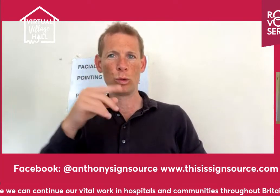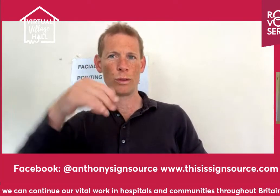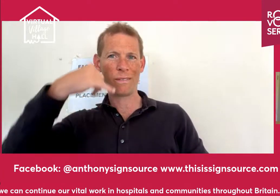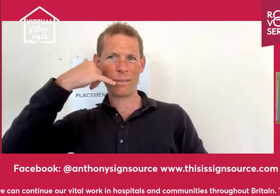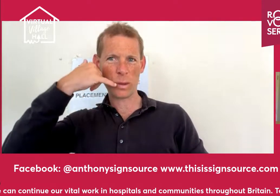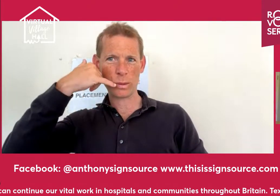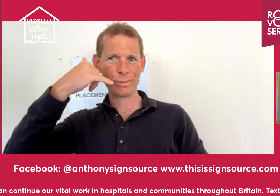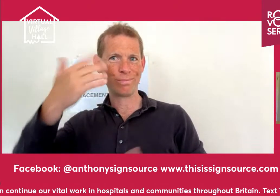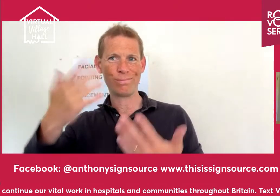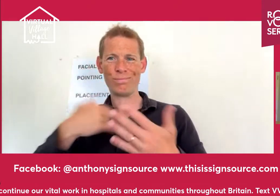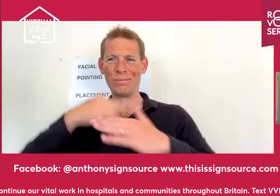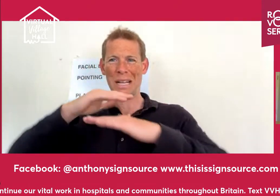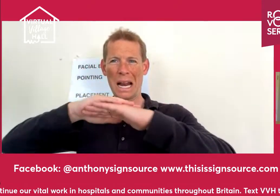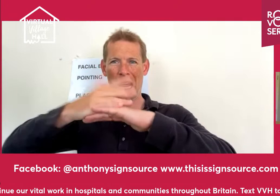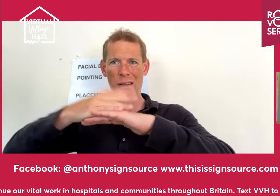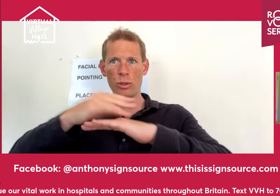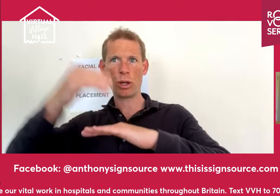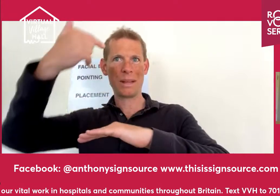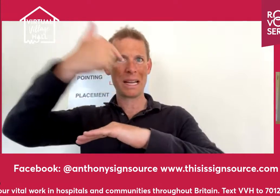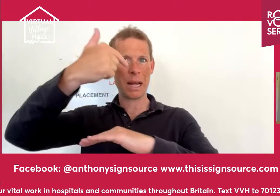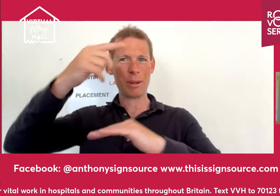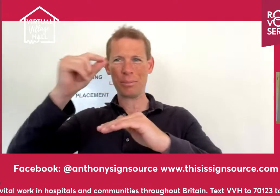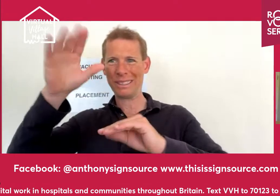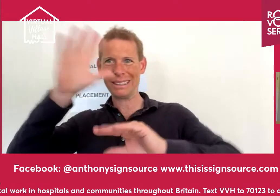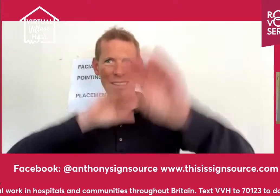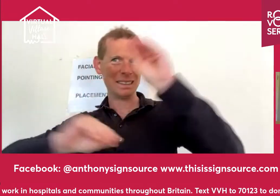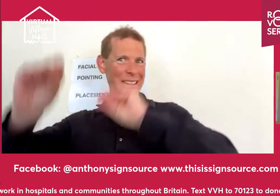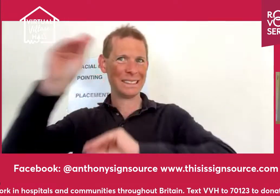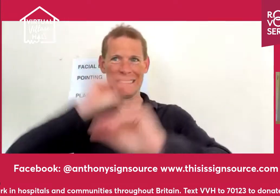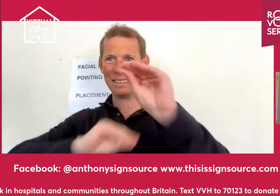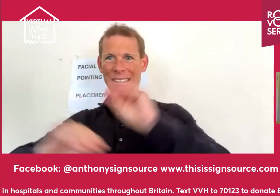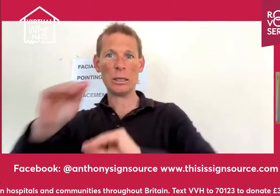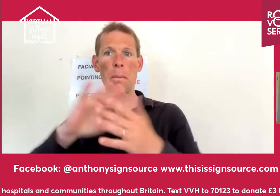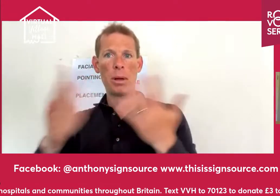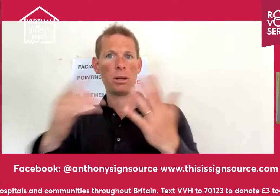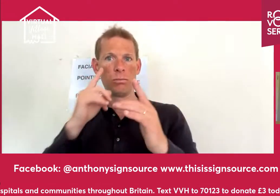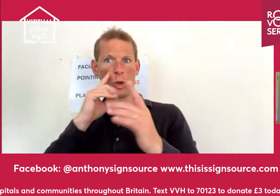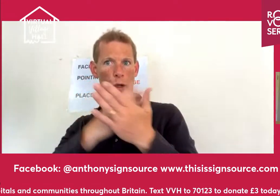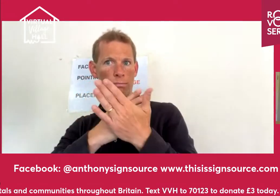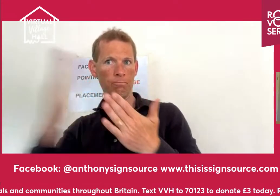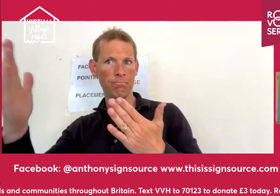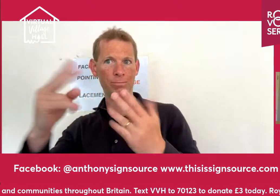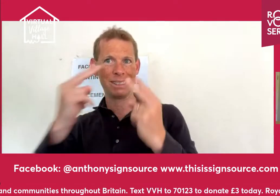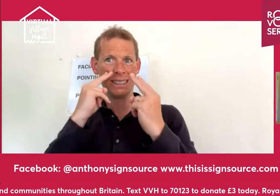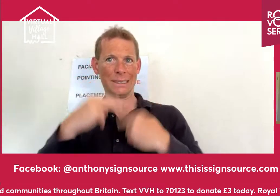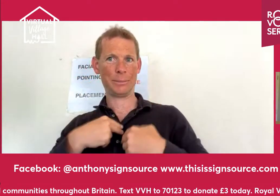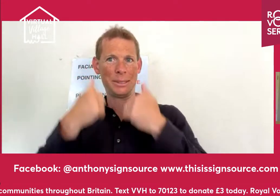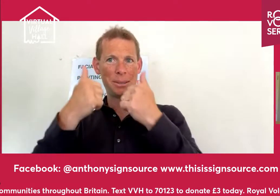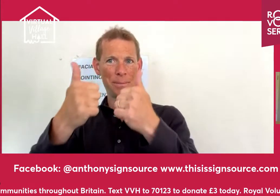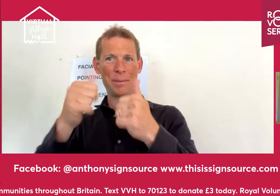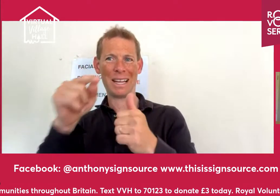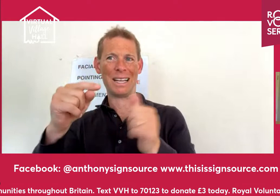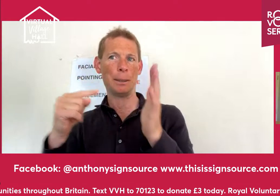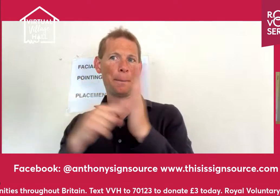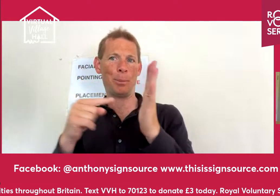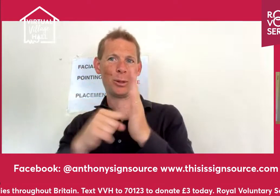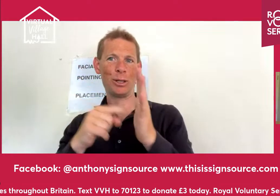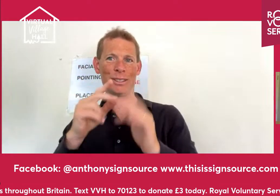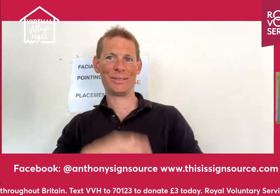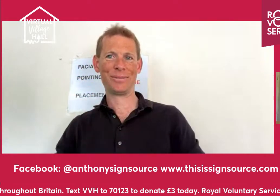So today I'm having to use my phone for some reason. The camera on my laptop's not working, so hopefully everyone can see me clearly enough.